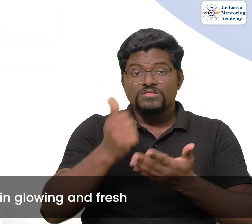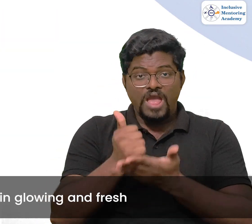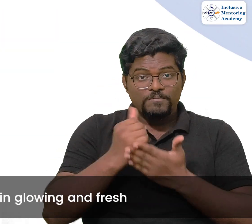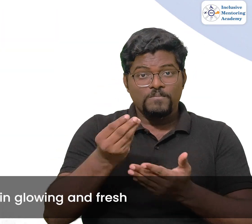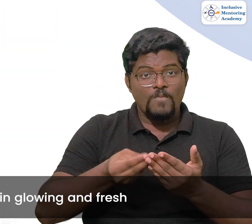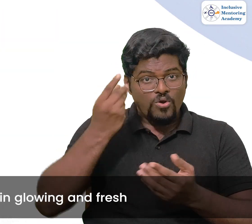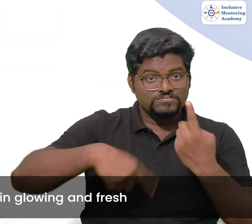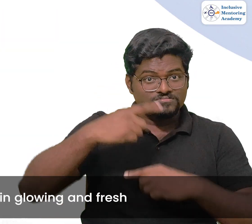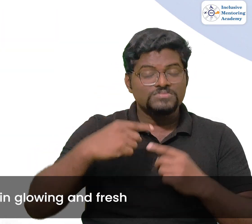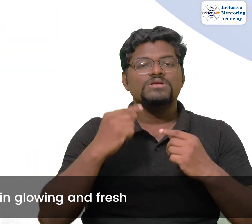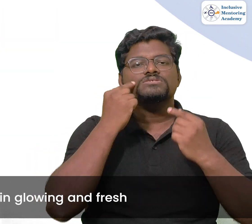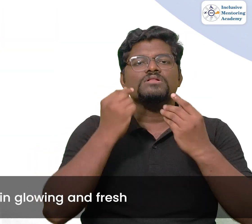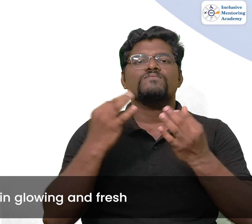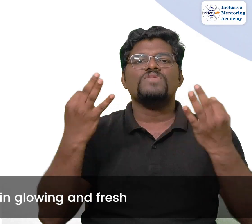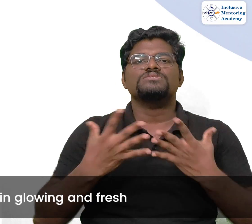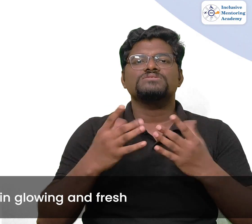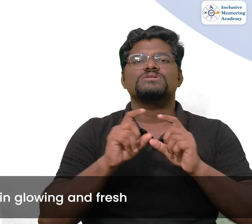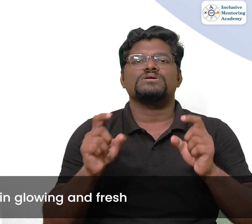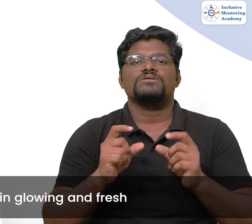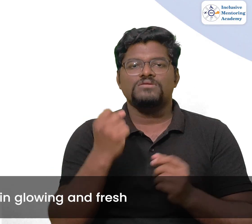Keeps skin glowing and fresh.